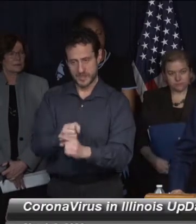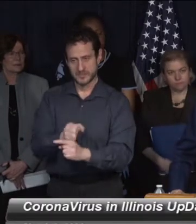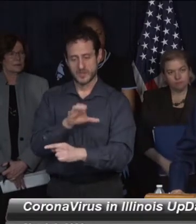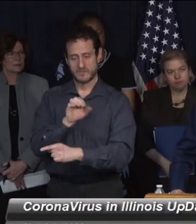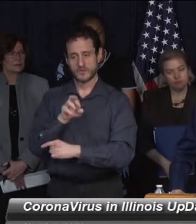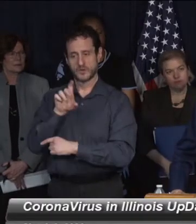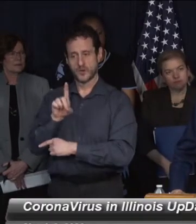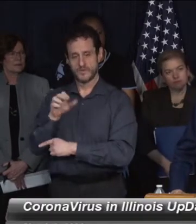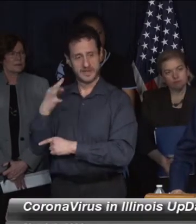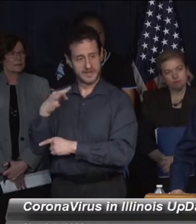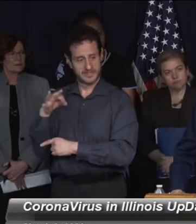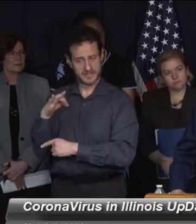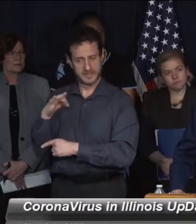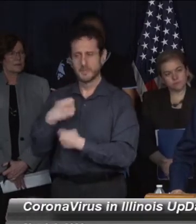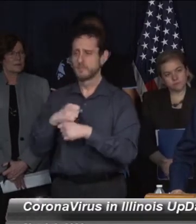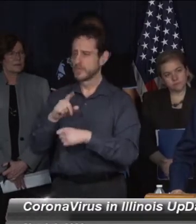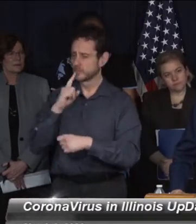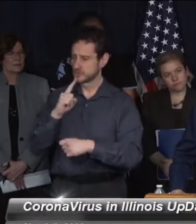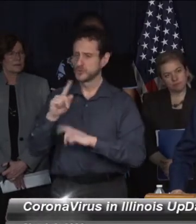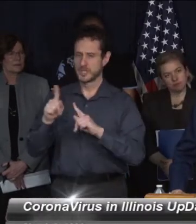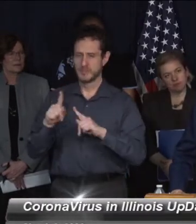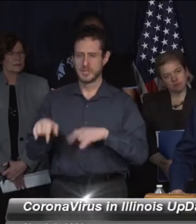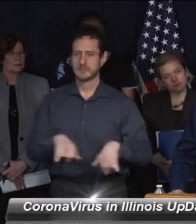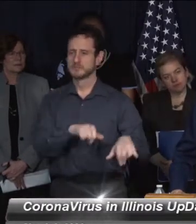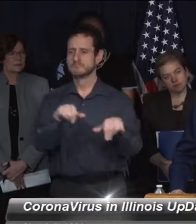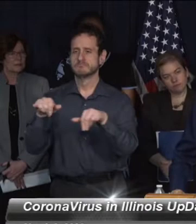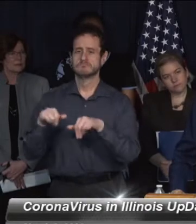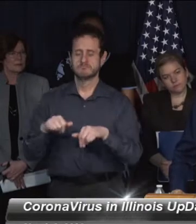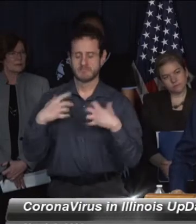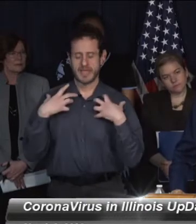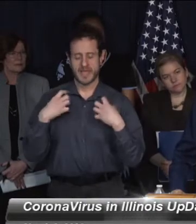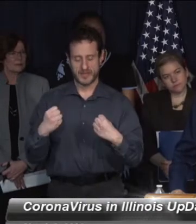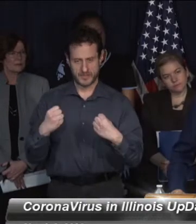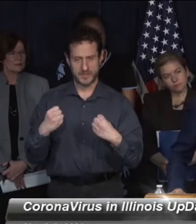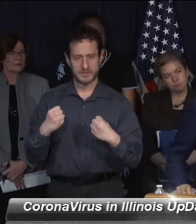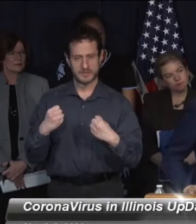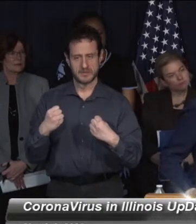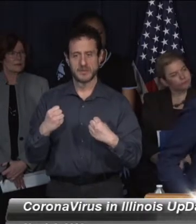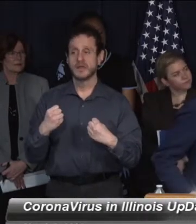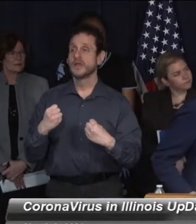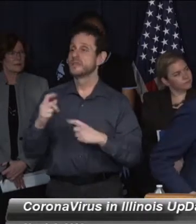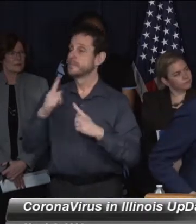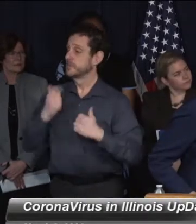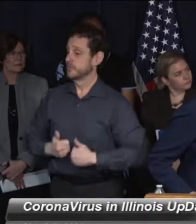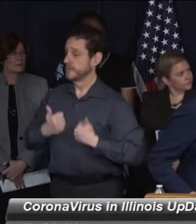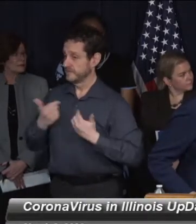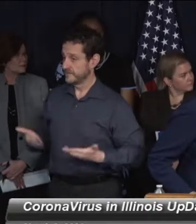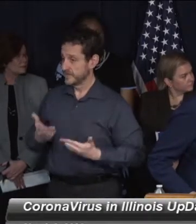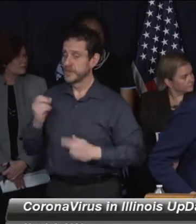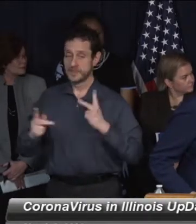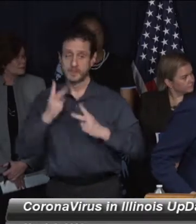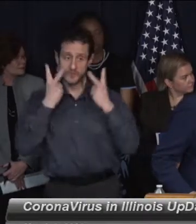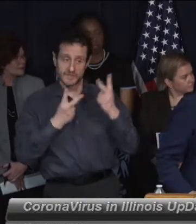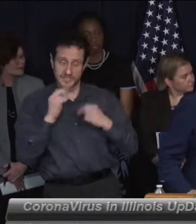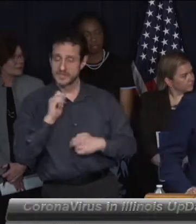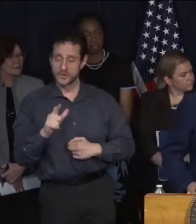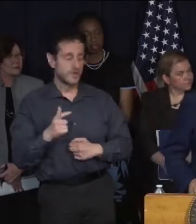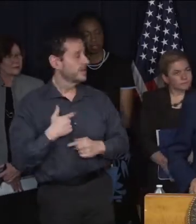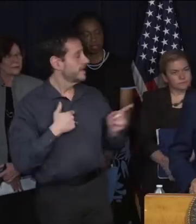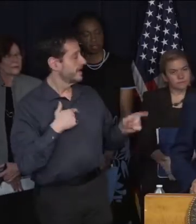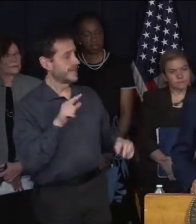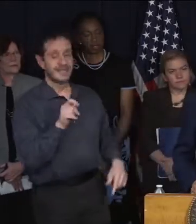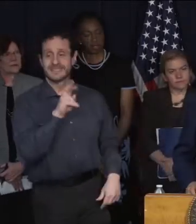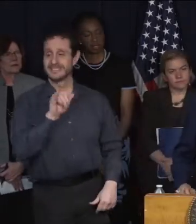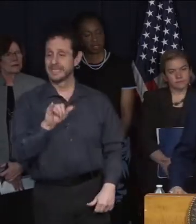COVID-19 and ensure the health and well-being of our residents and visitors. I want to acknowledge Dr. Terry Mason, who's head of our Cook